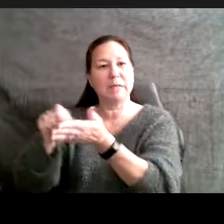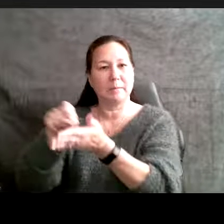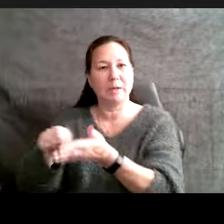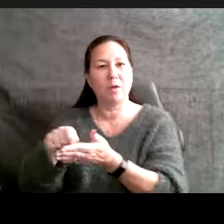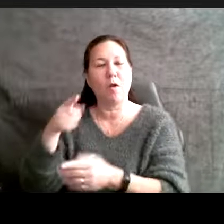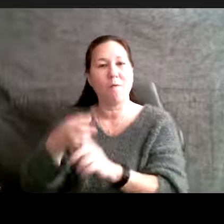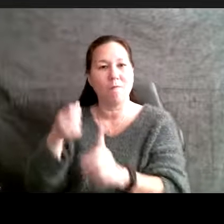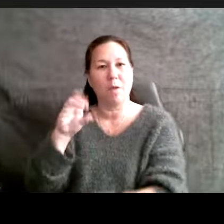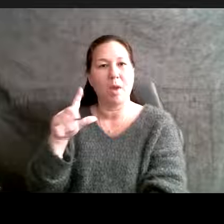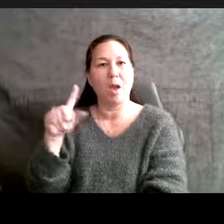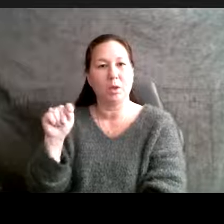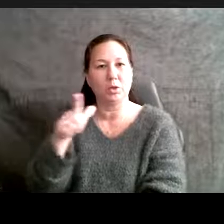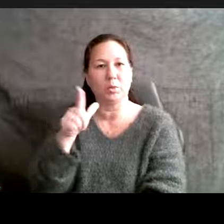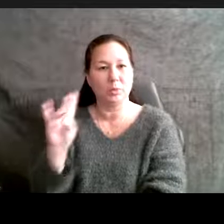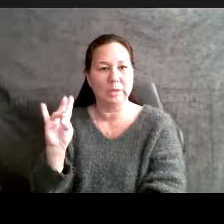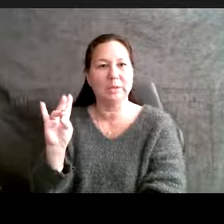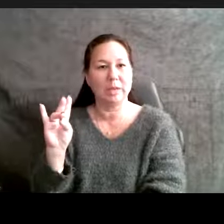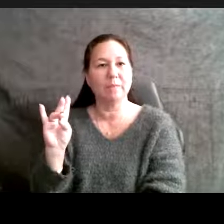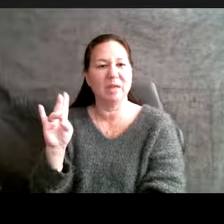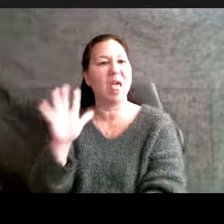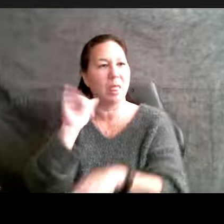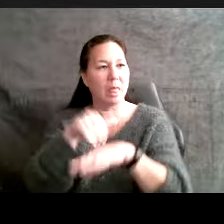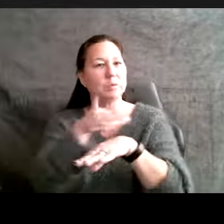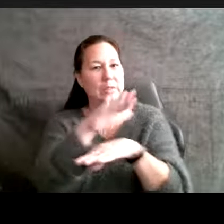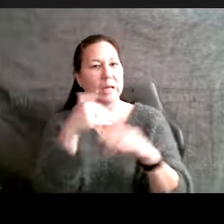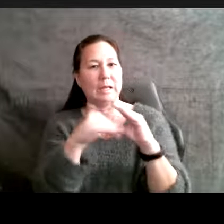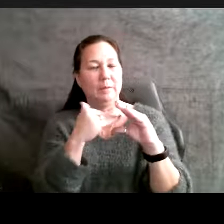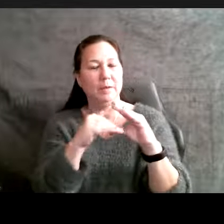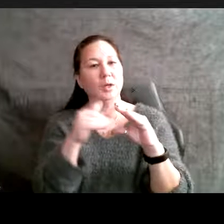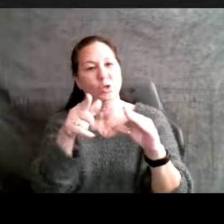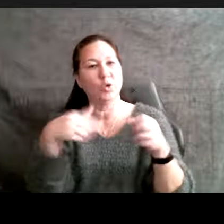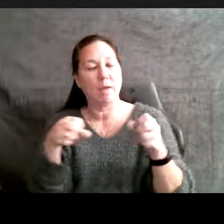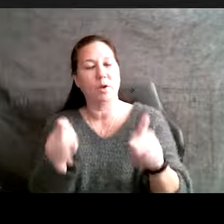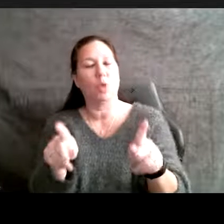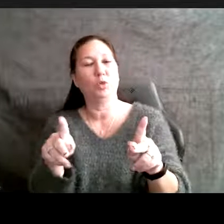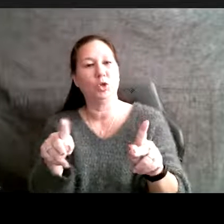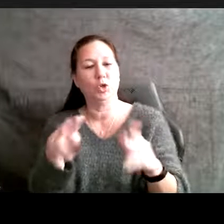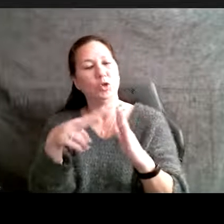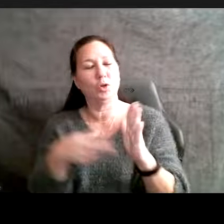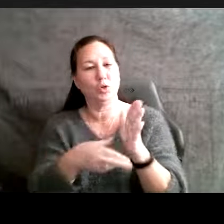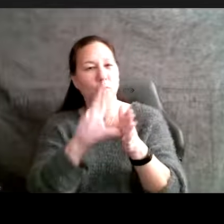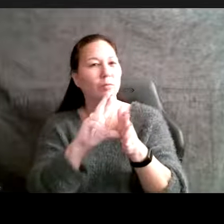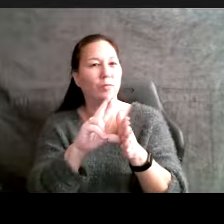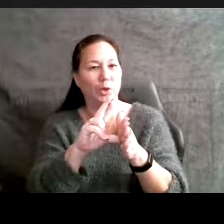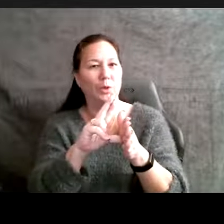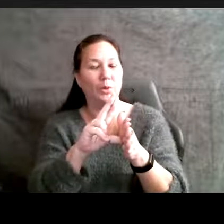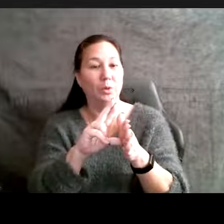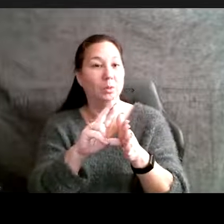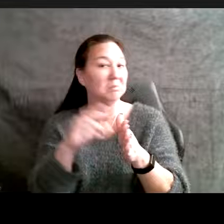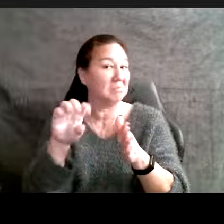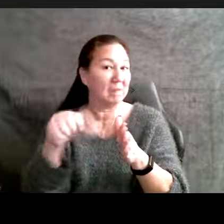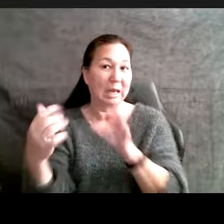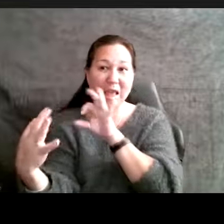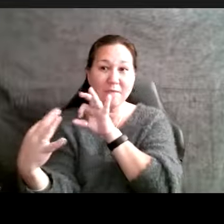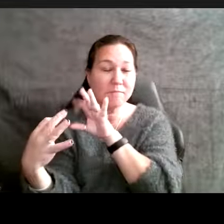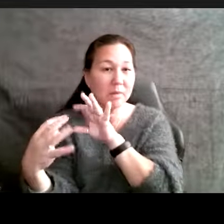were emailed to the council members so that you'd have a chance to review ahead of time. I'd like some feedback. Does anyone have any amendments